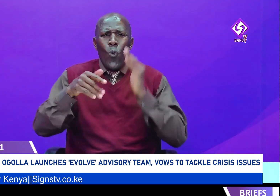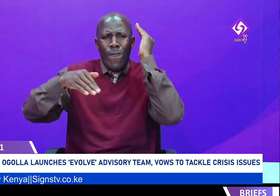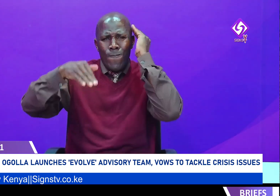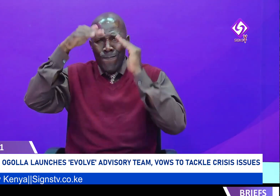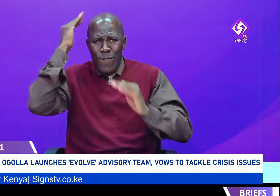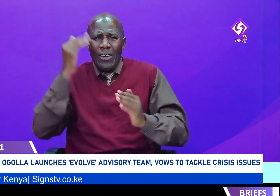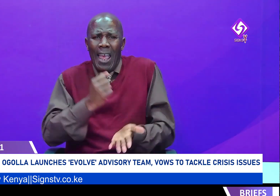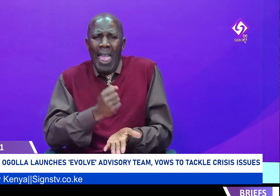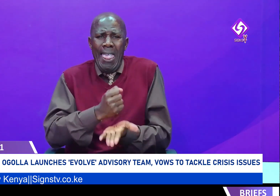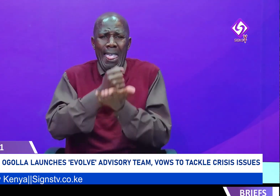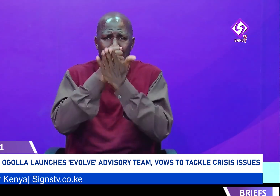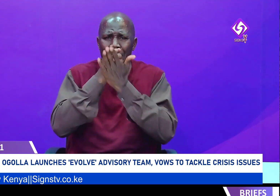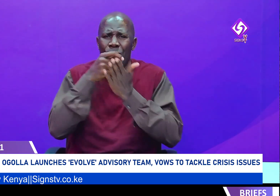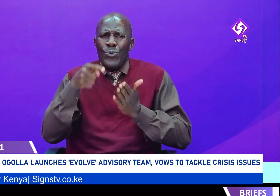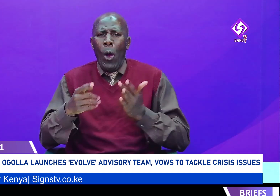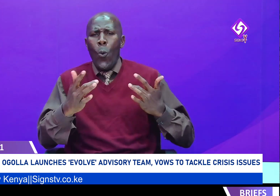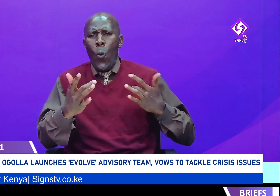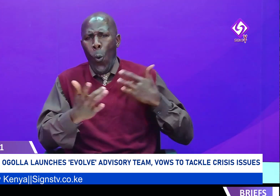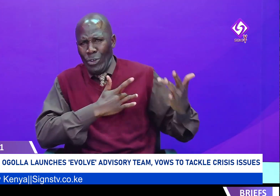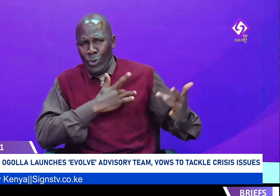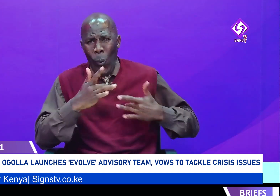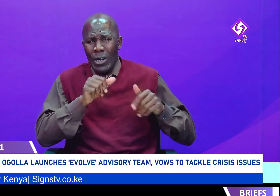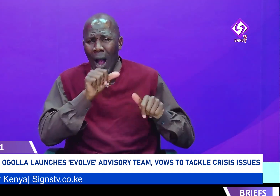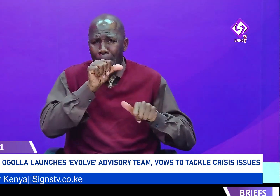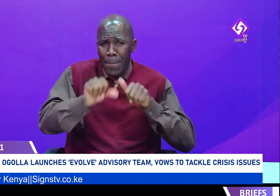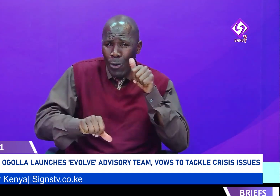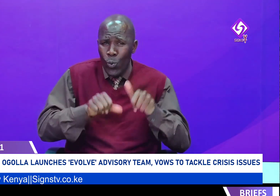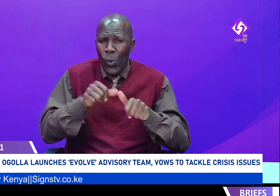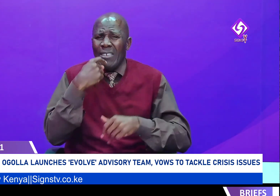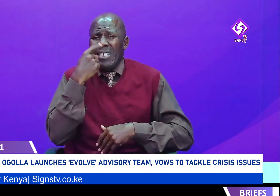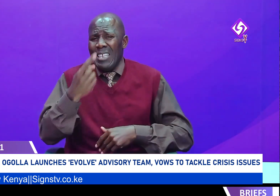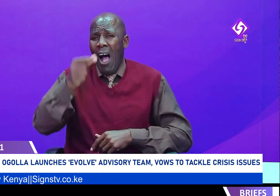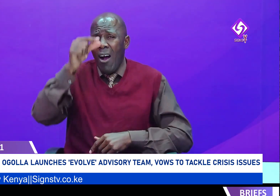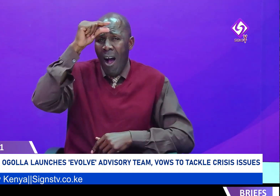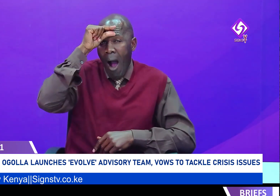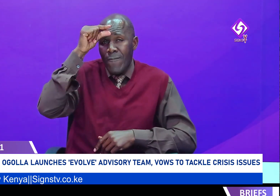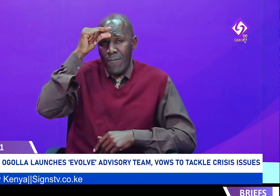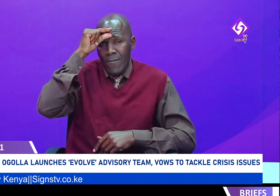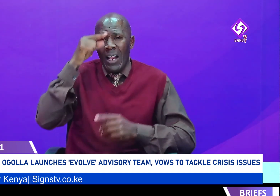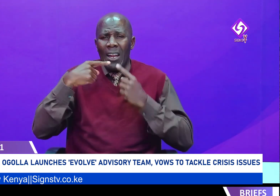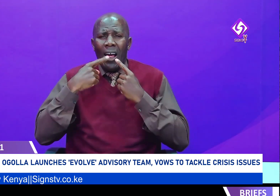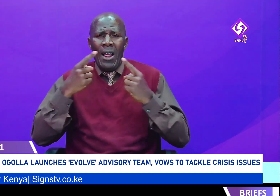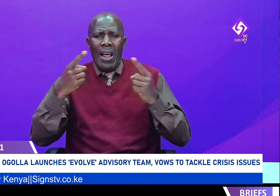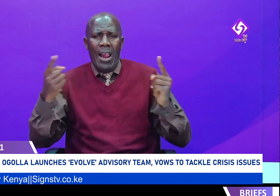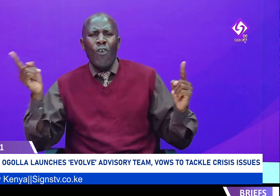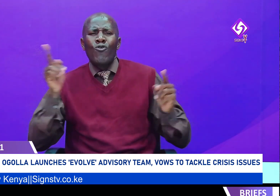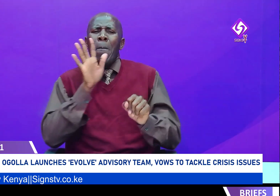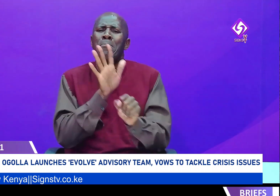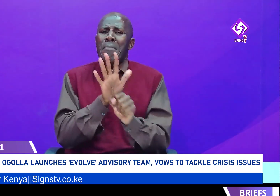Addressing the press, the professor asserted that he is concerned about the state of governance, claiming that